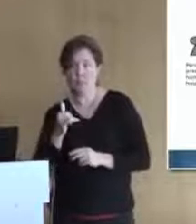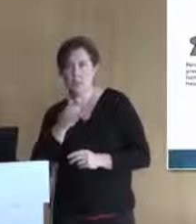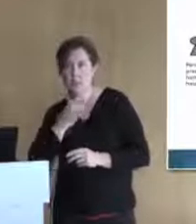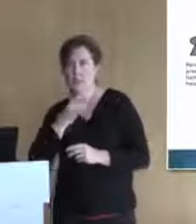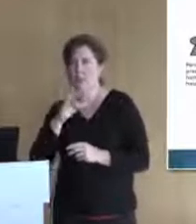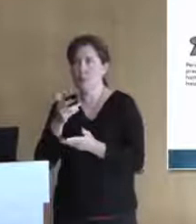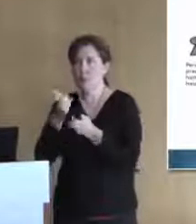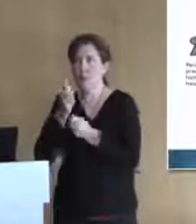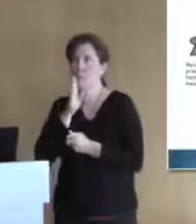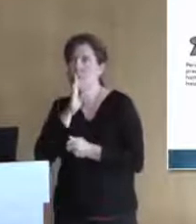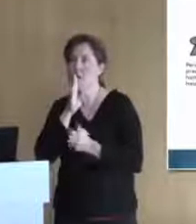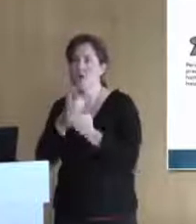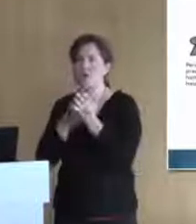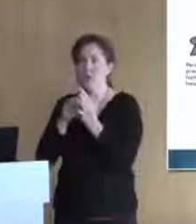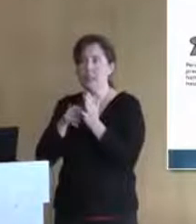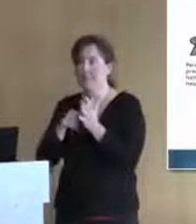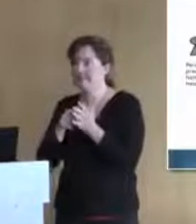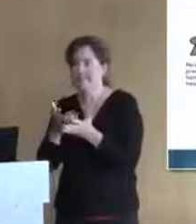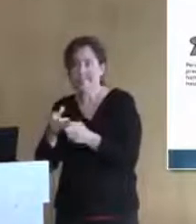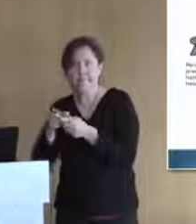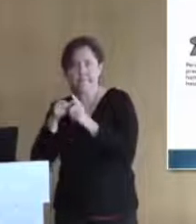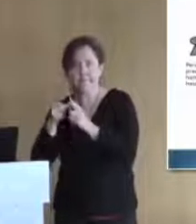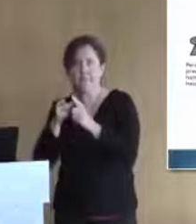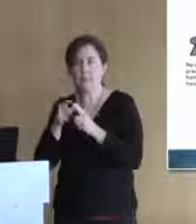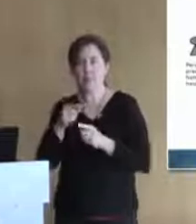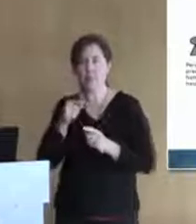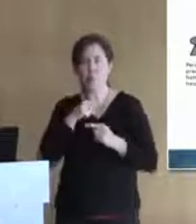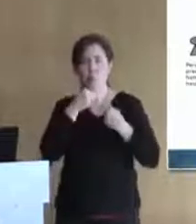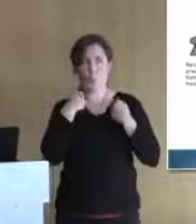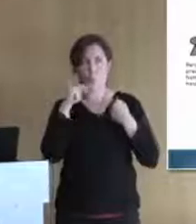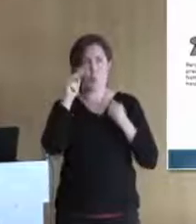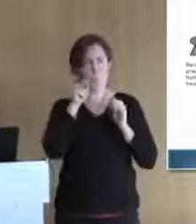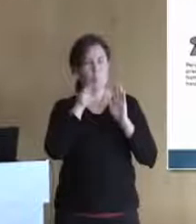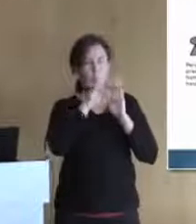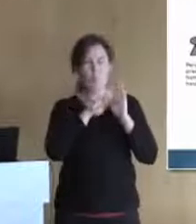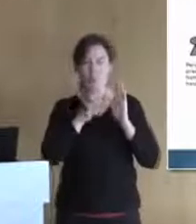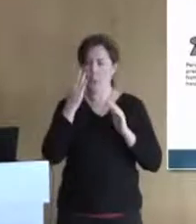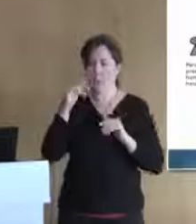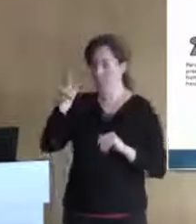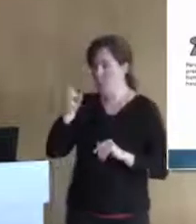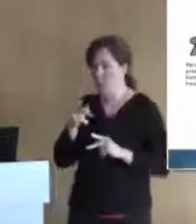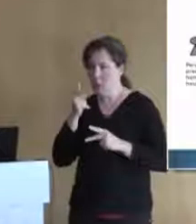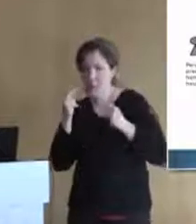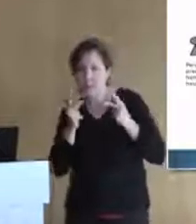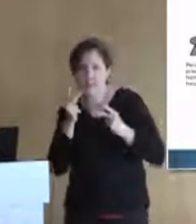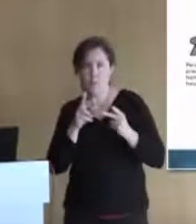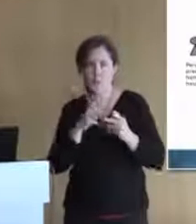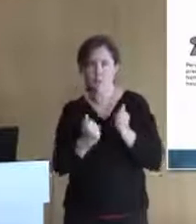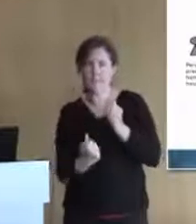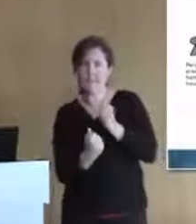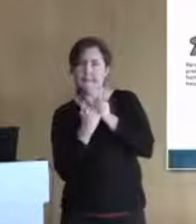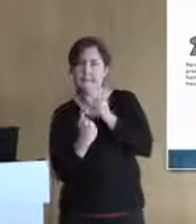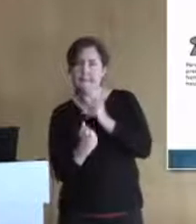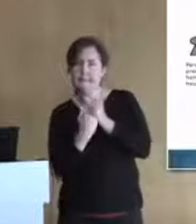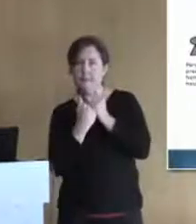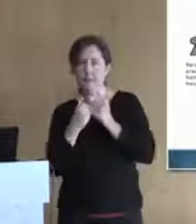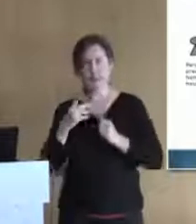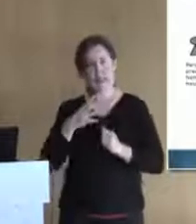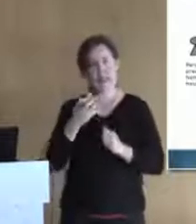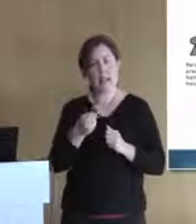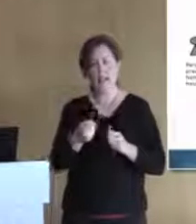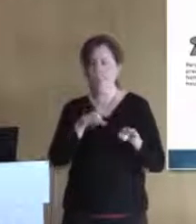thinking about how does a person who has a housing need get assisted if they're homeless, if they're at